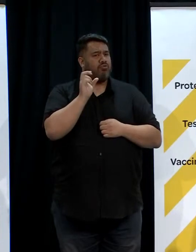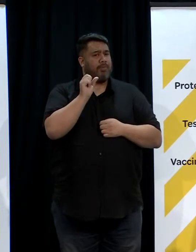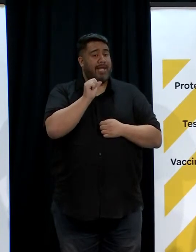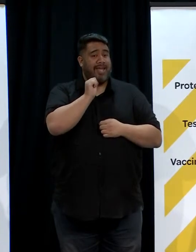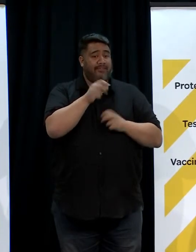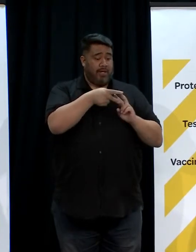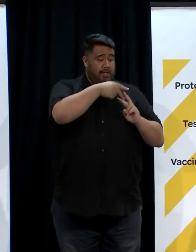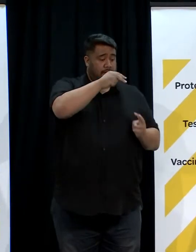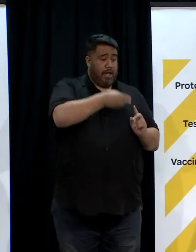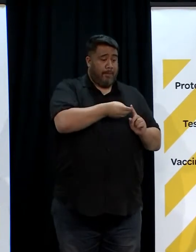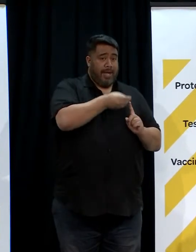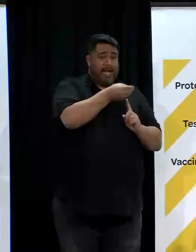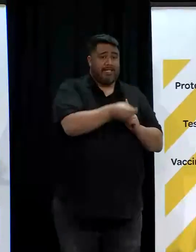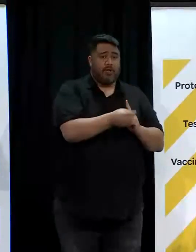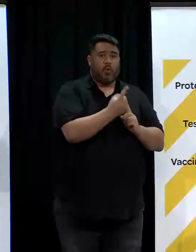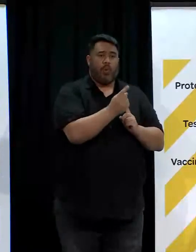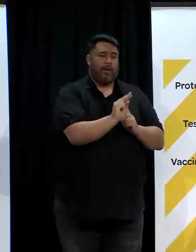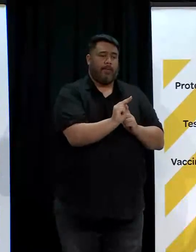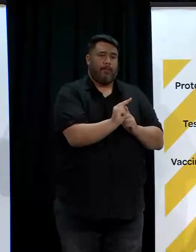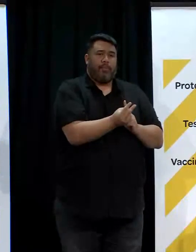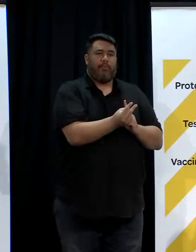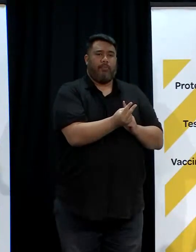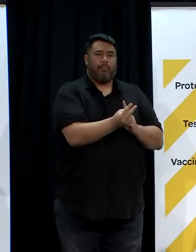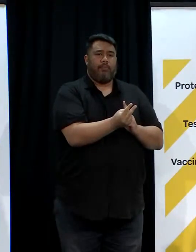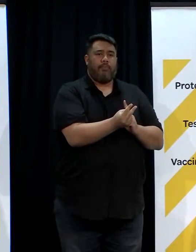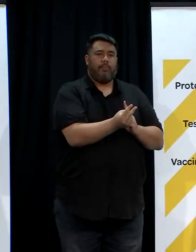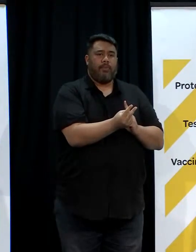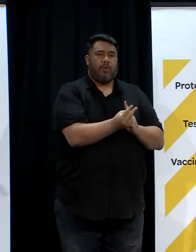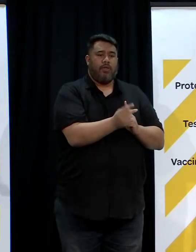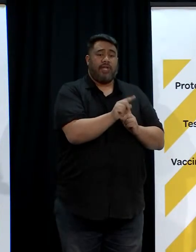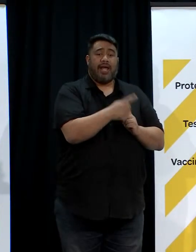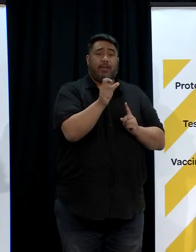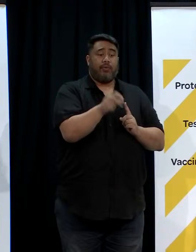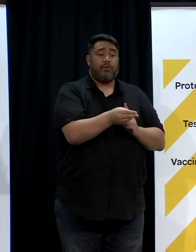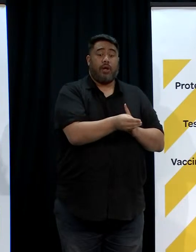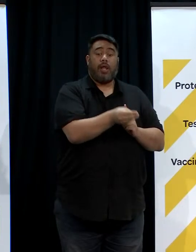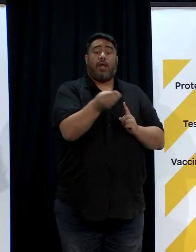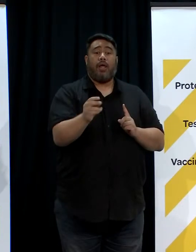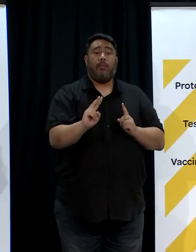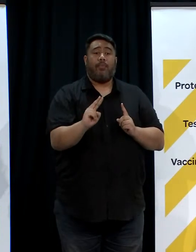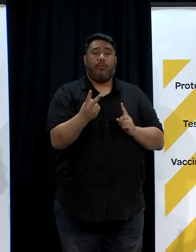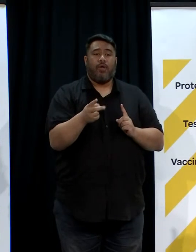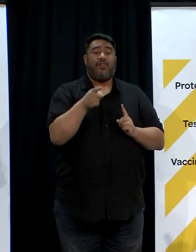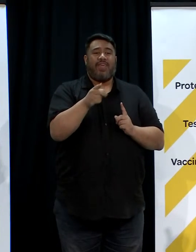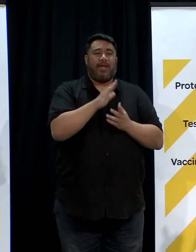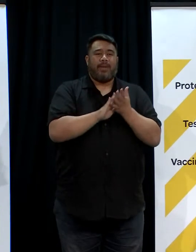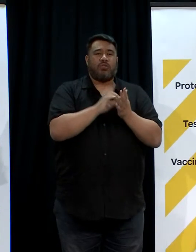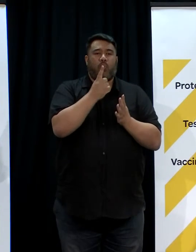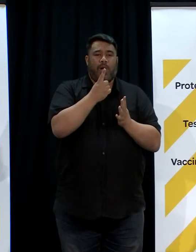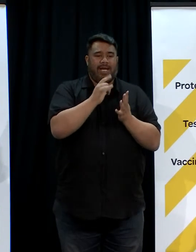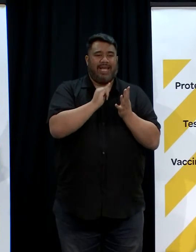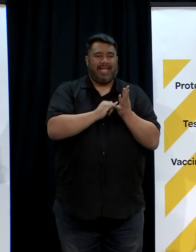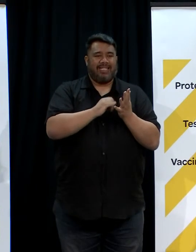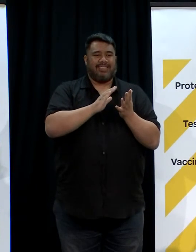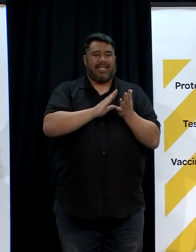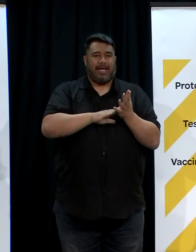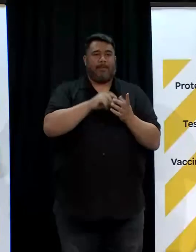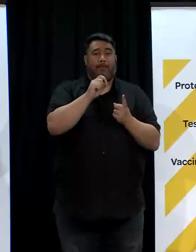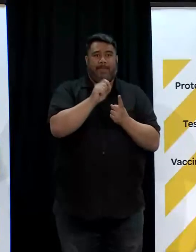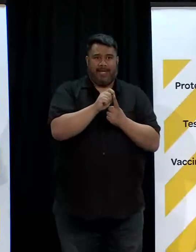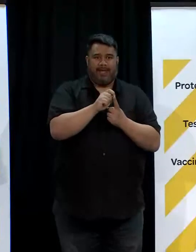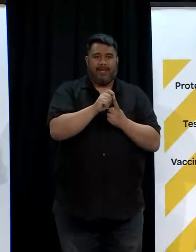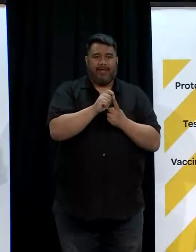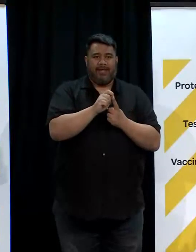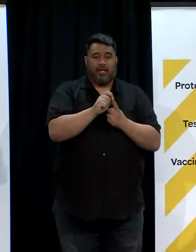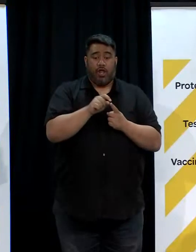or a mutation, it's at one point between one individual to another, so one SNP. Both these two cases who